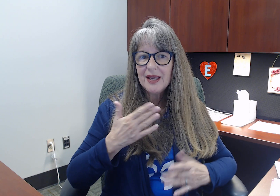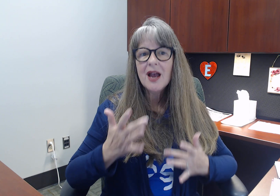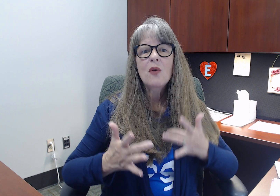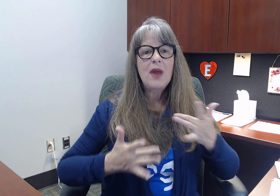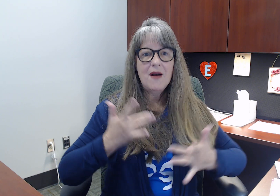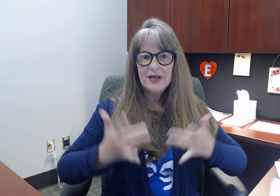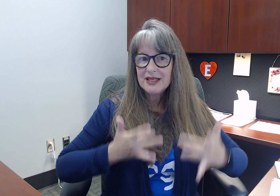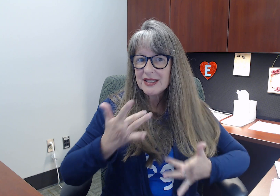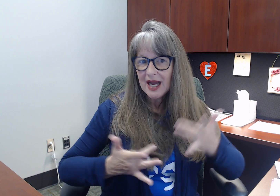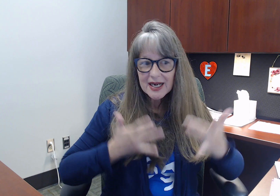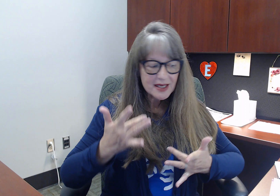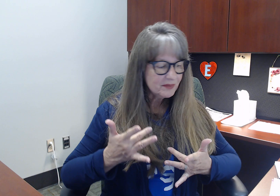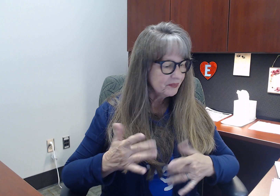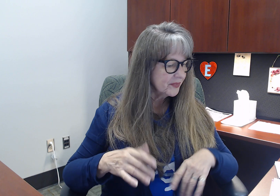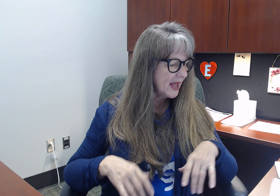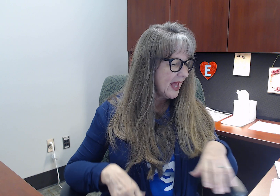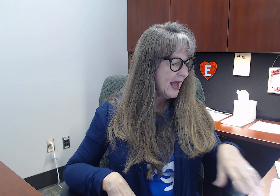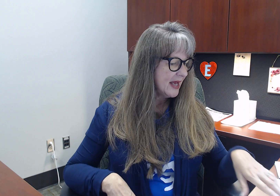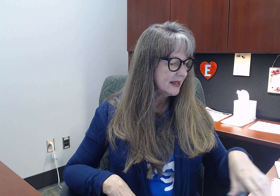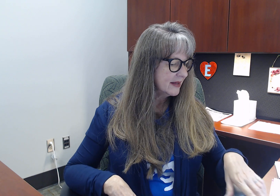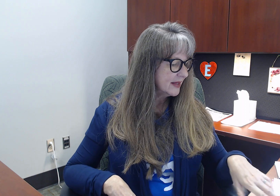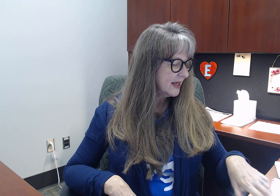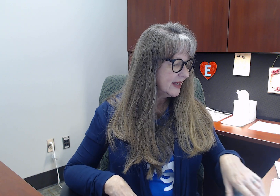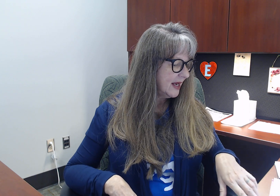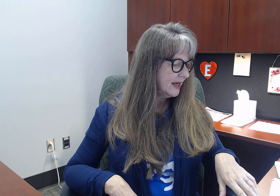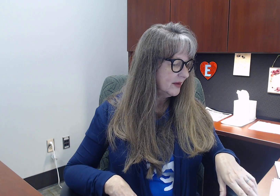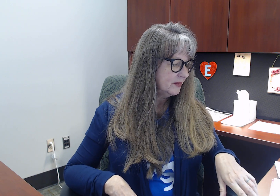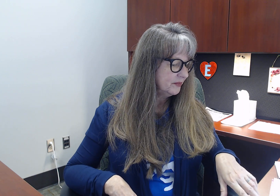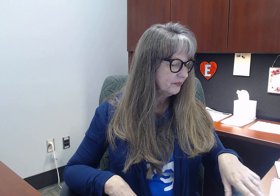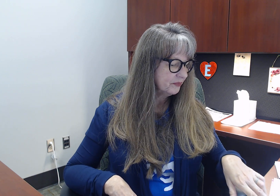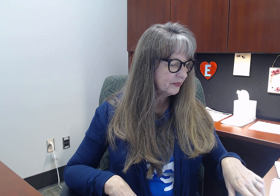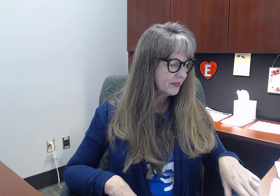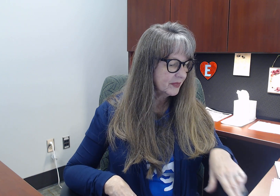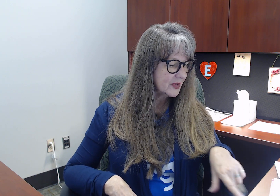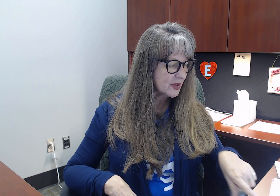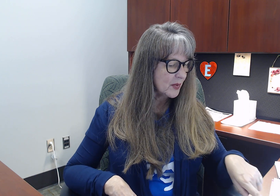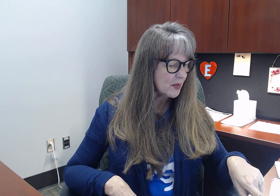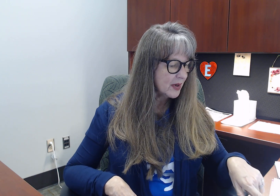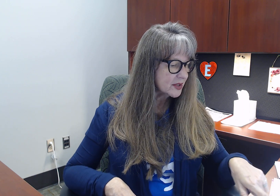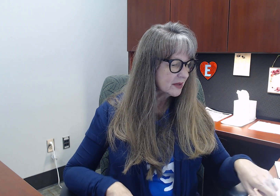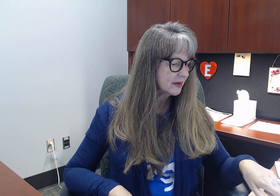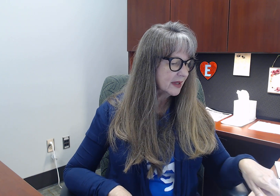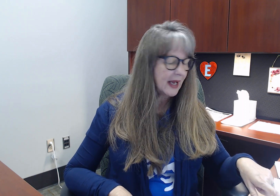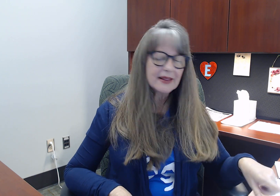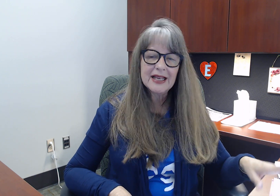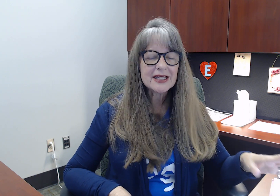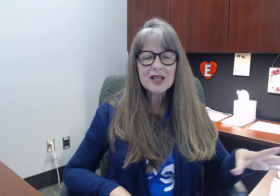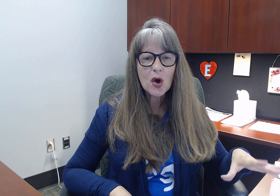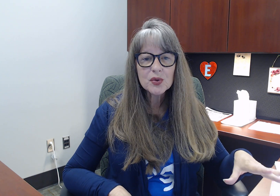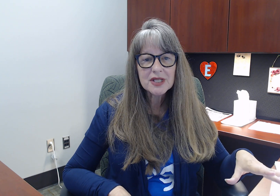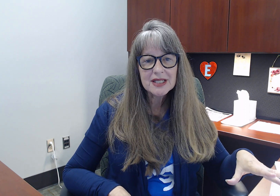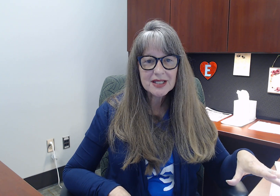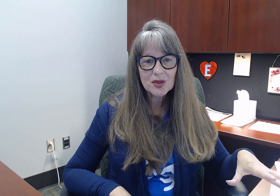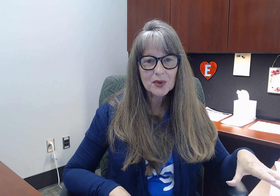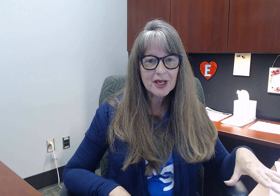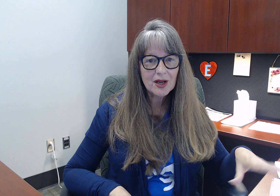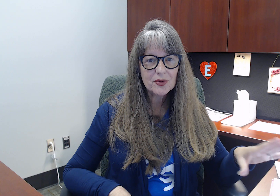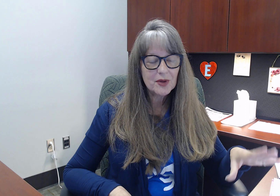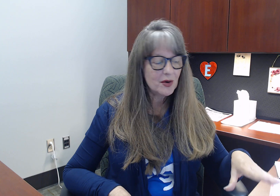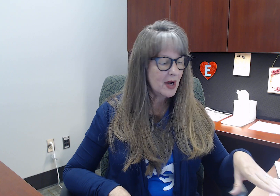we have excited, and then, so we want to, it's this whole sentence, so we can go through the whole, I'm going to